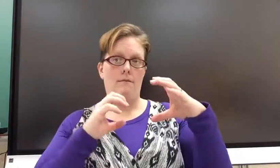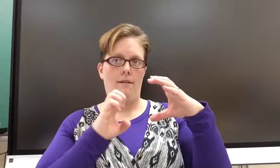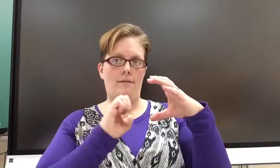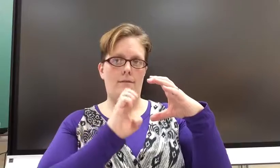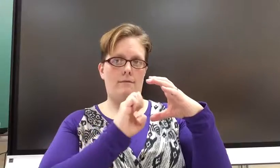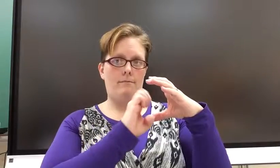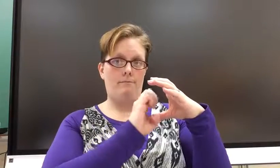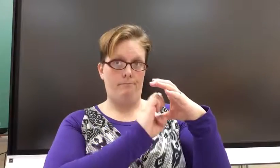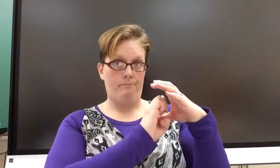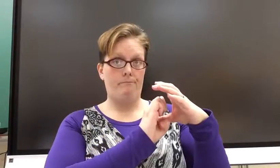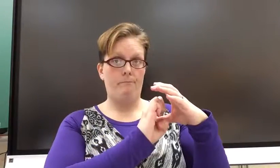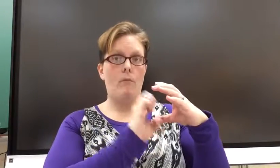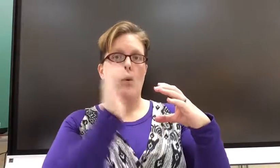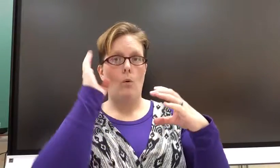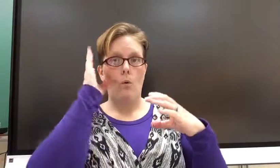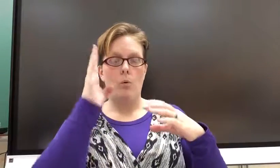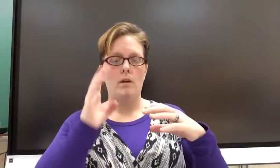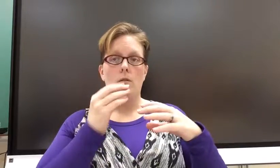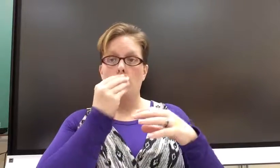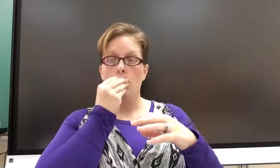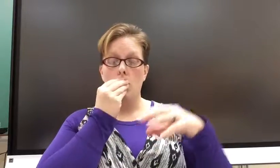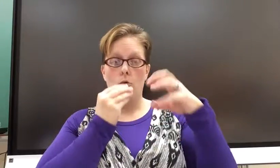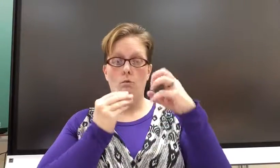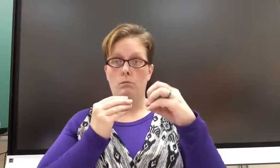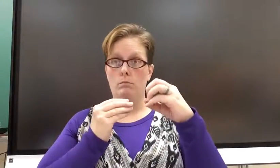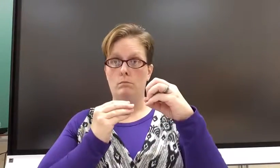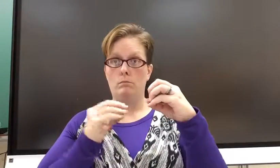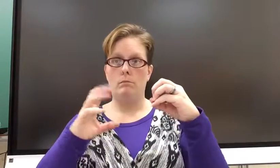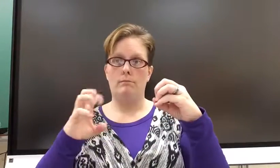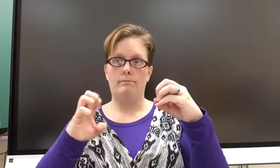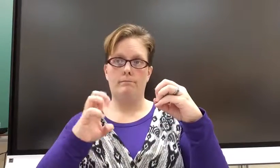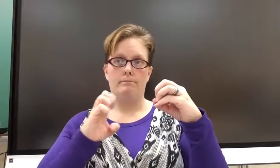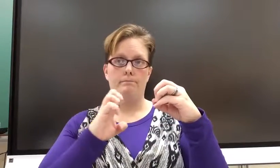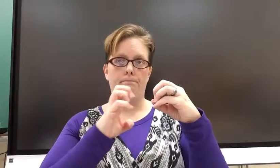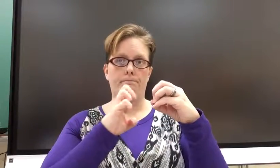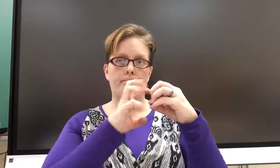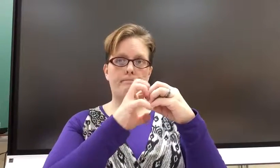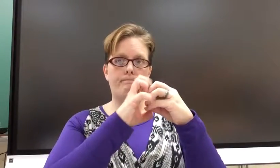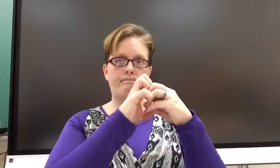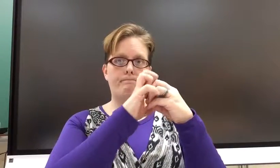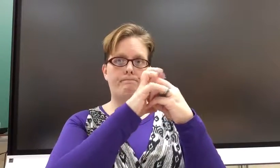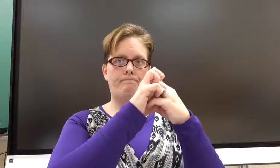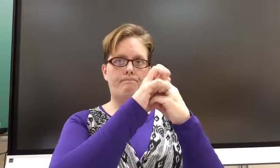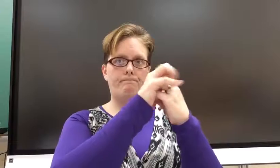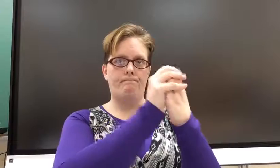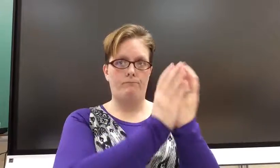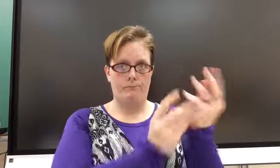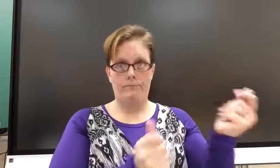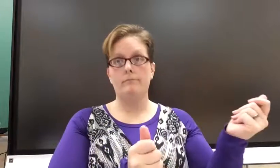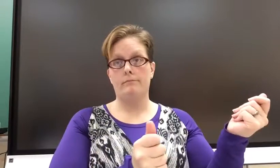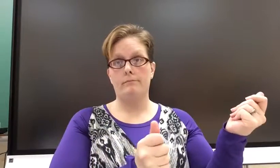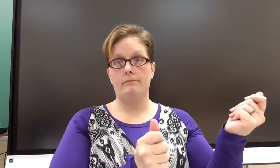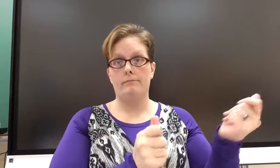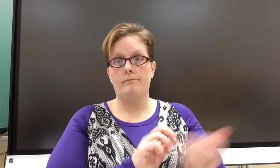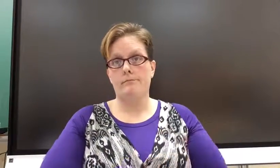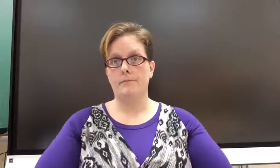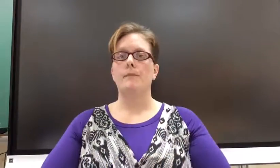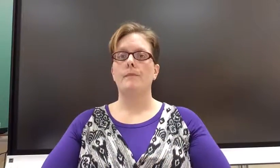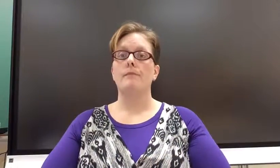So inside the lysosome are enzymes, and they will take the food or the waste or whatever and they'll eat it and